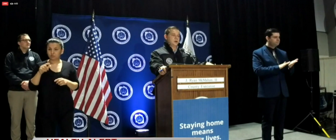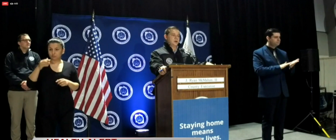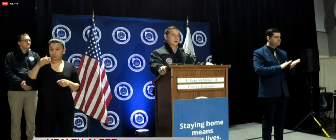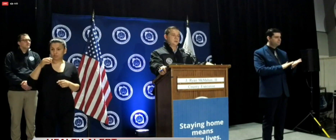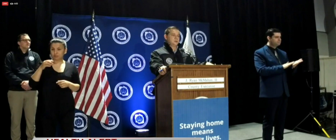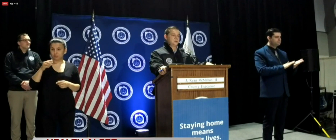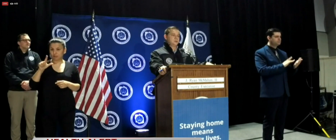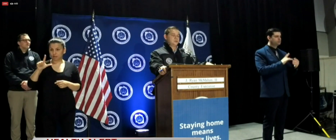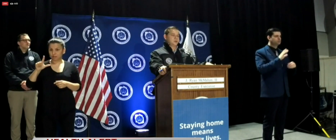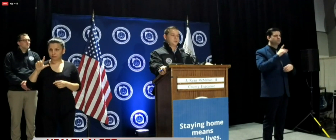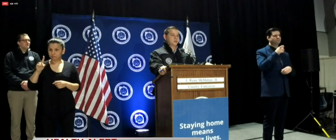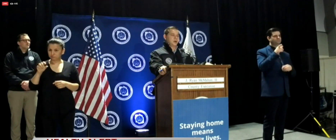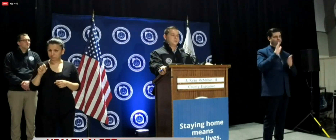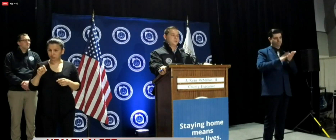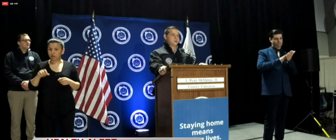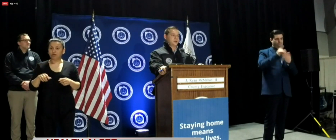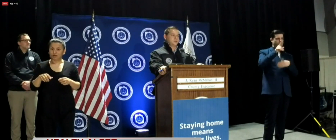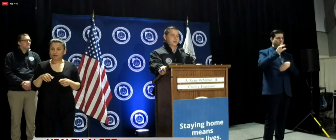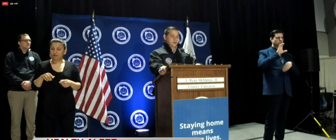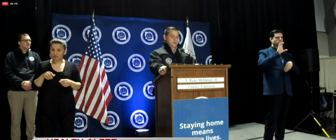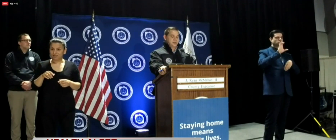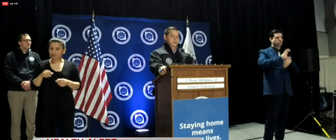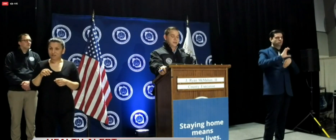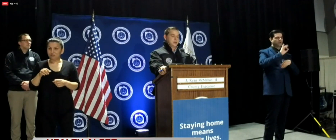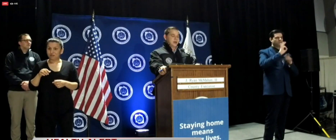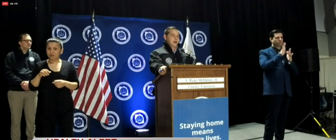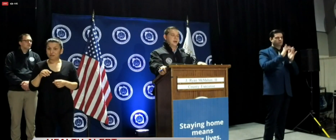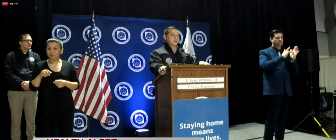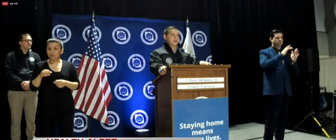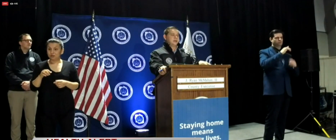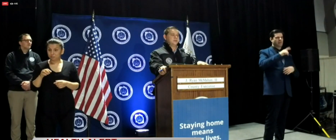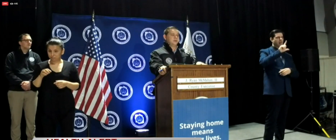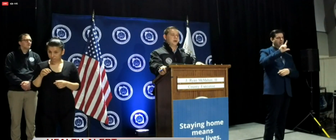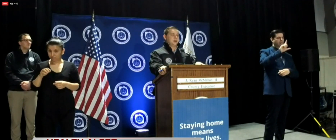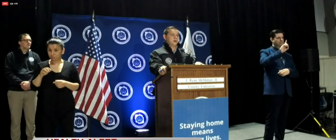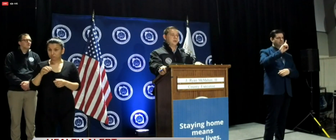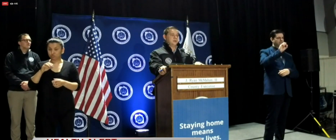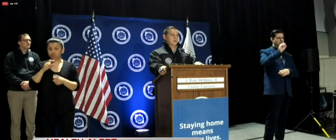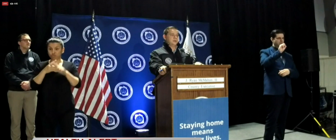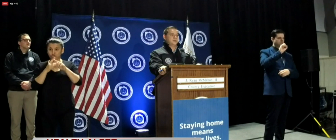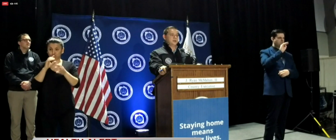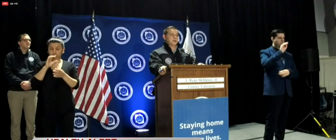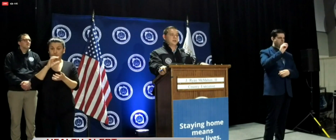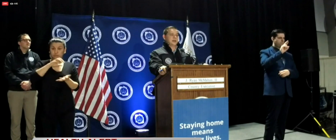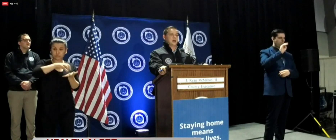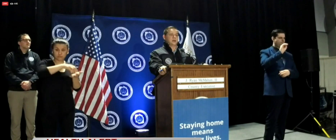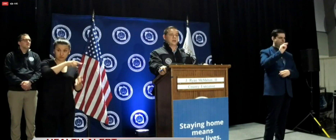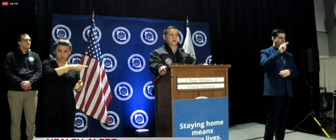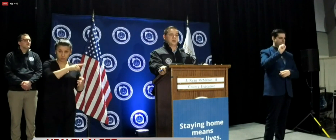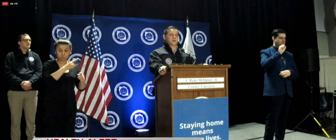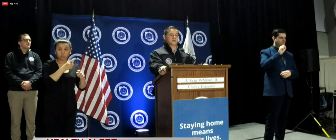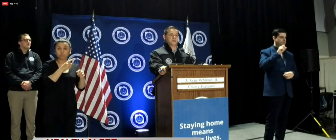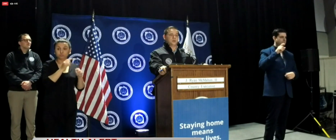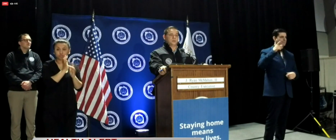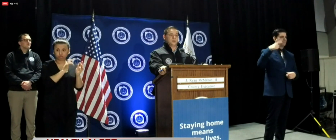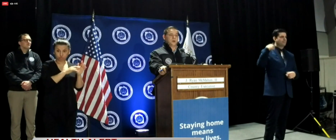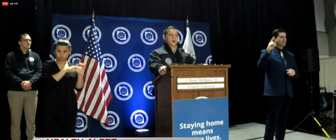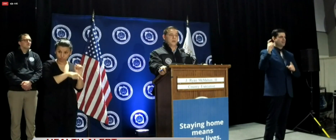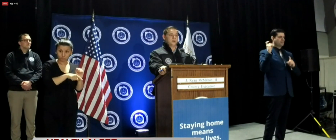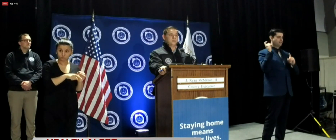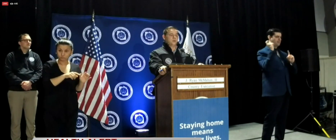the Church of Jesus Christ of Latter-day Saints gave the city and the county a bunch of